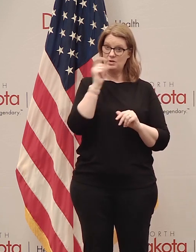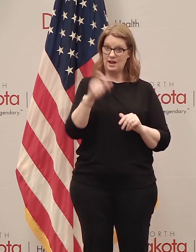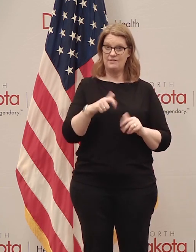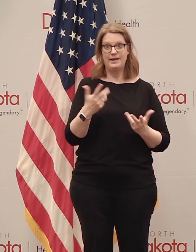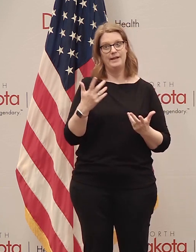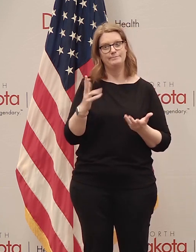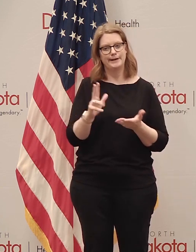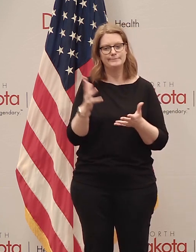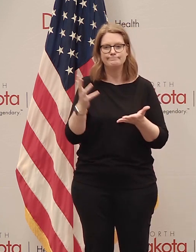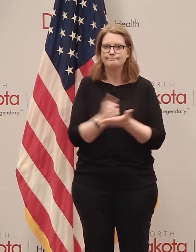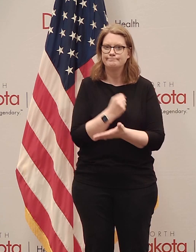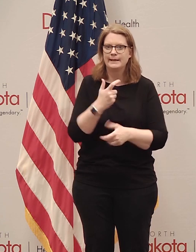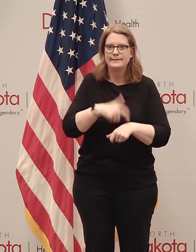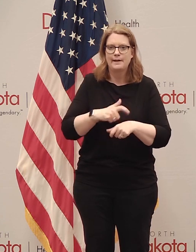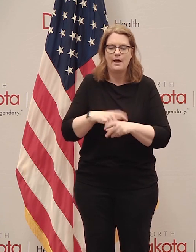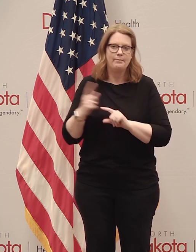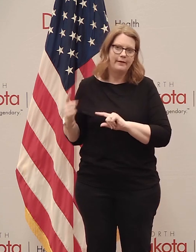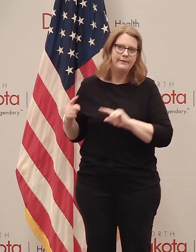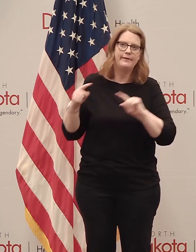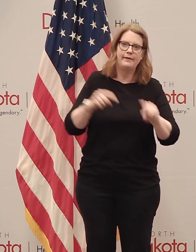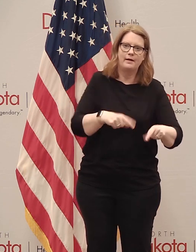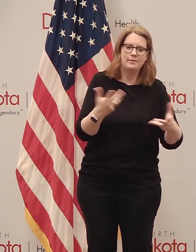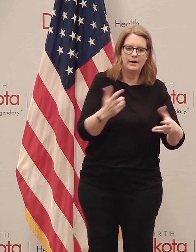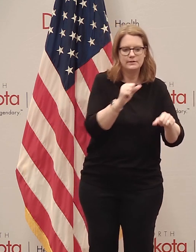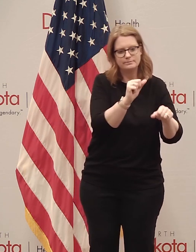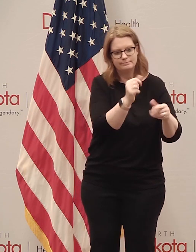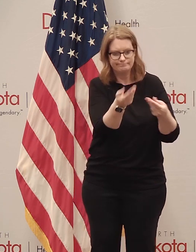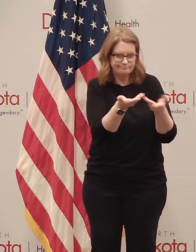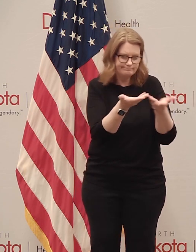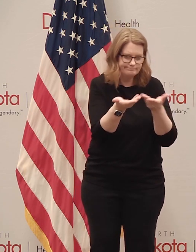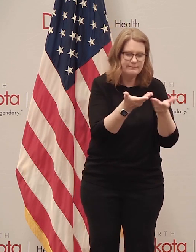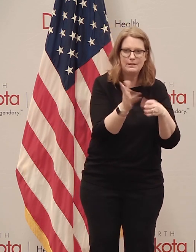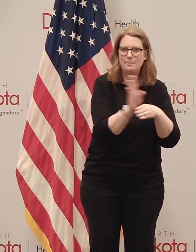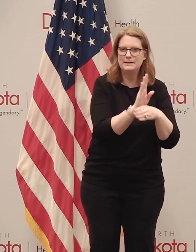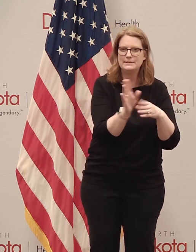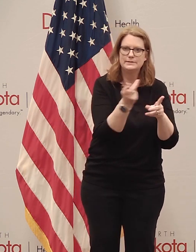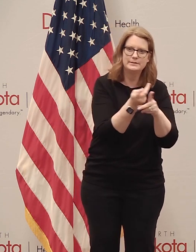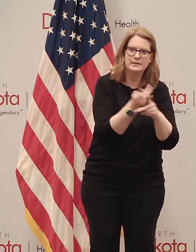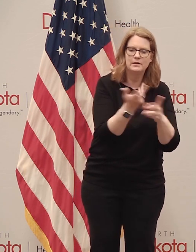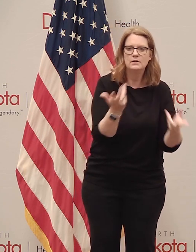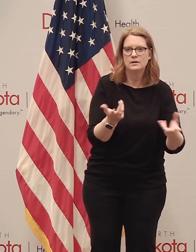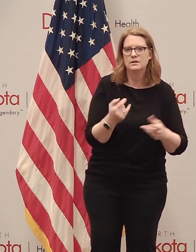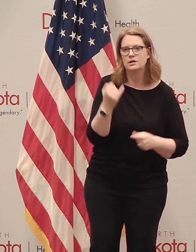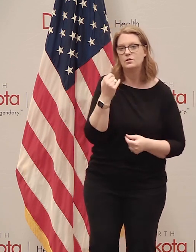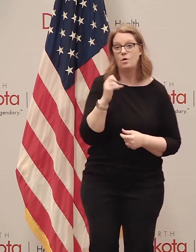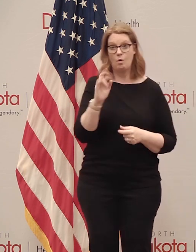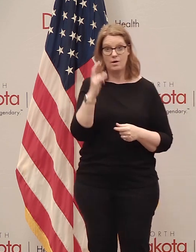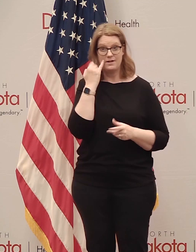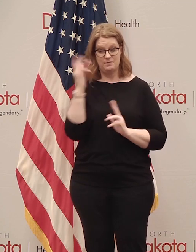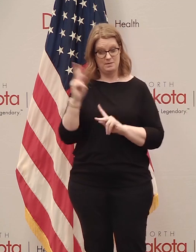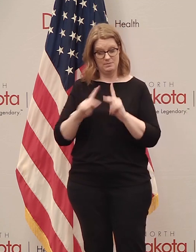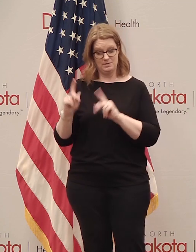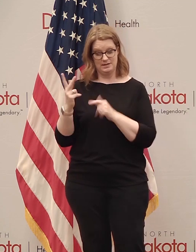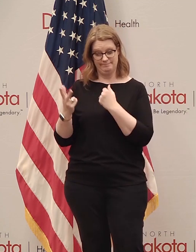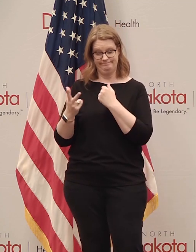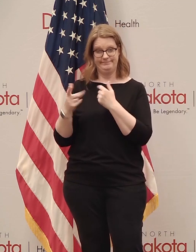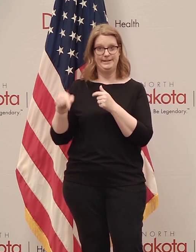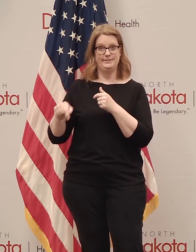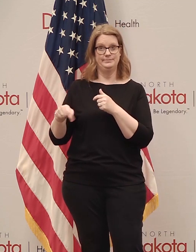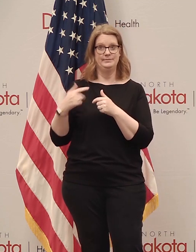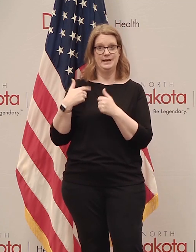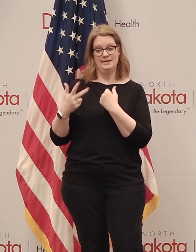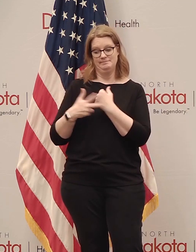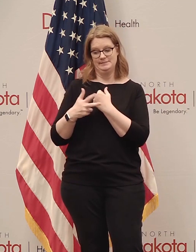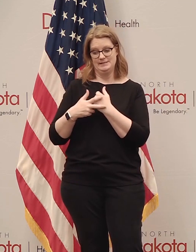to the Capitol here or other state buildings, where if we can get them to get their work done remotely, that saves taxpayer money and